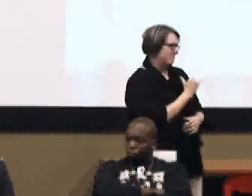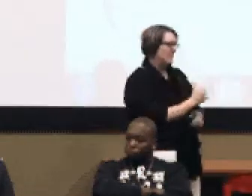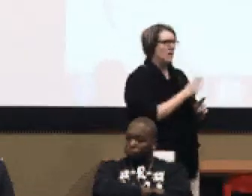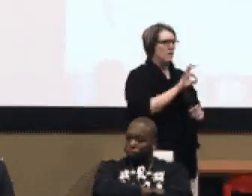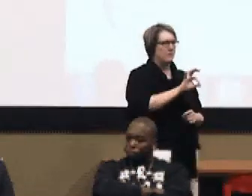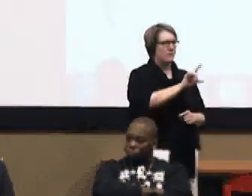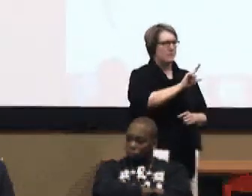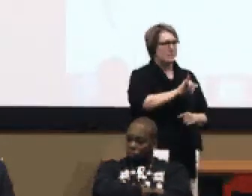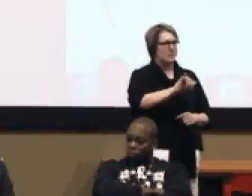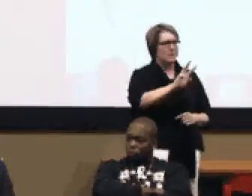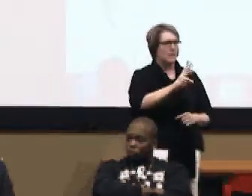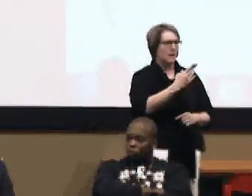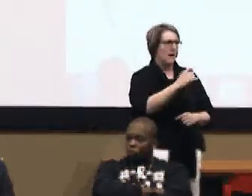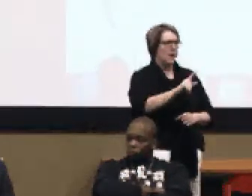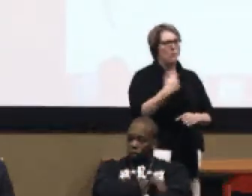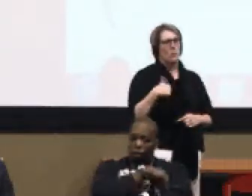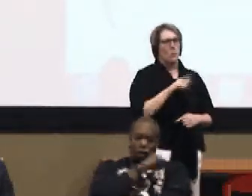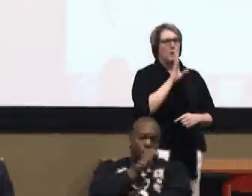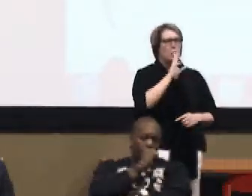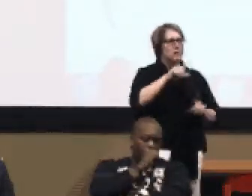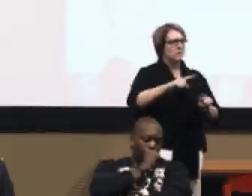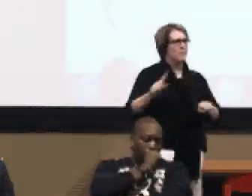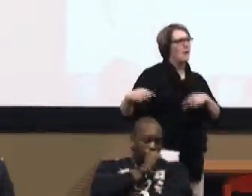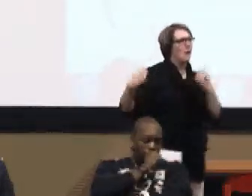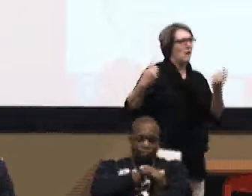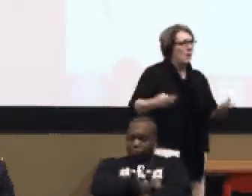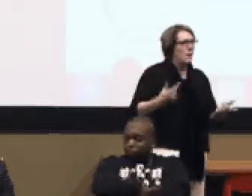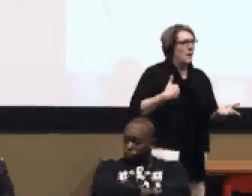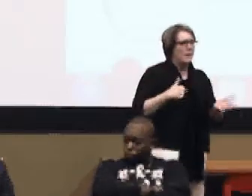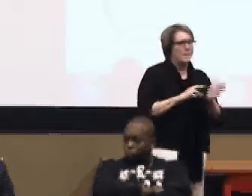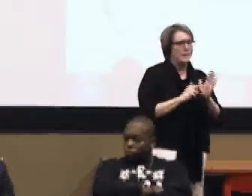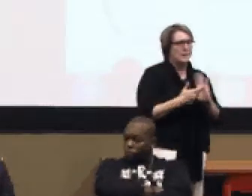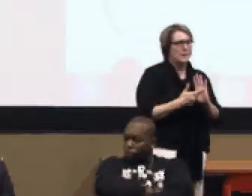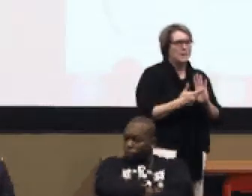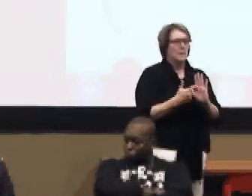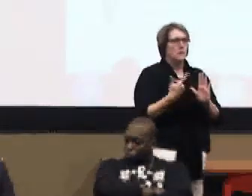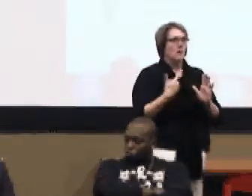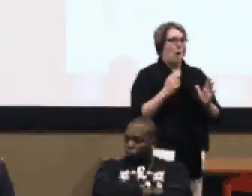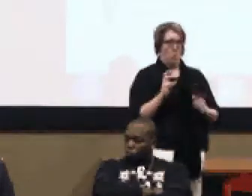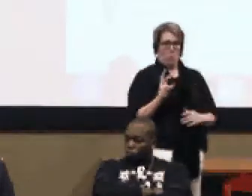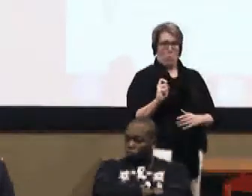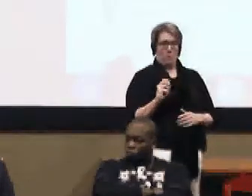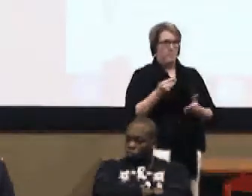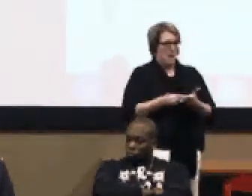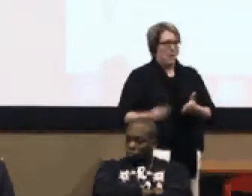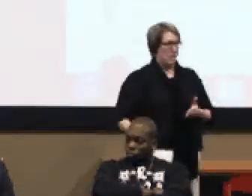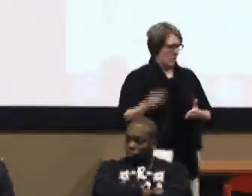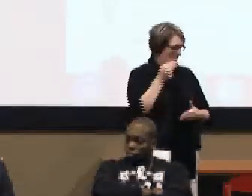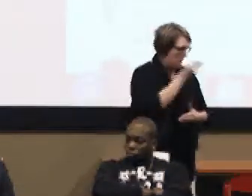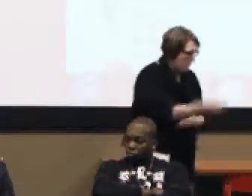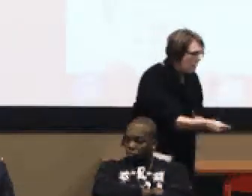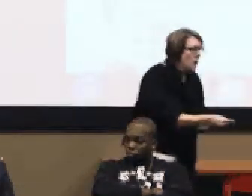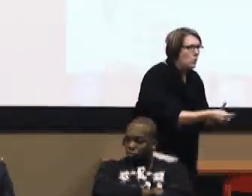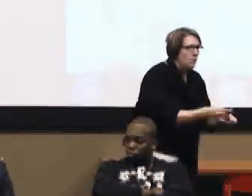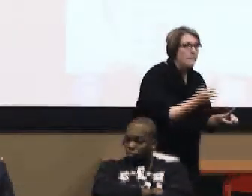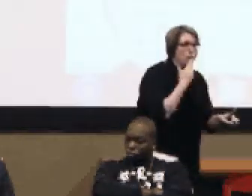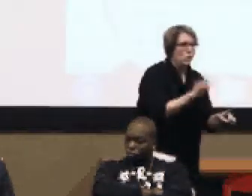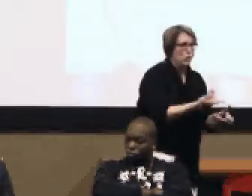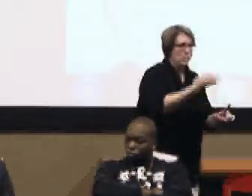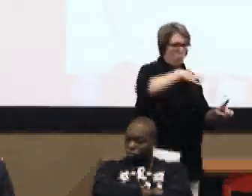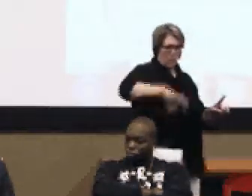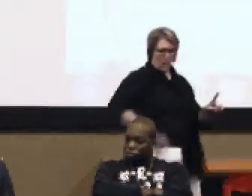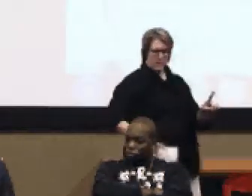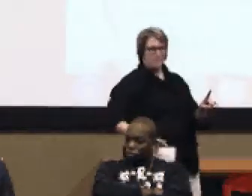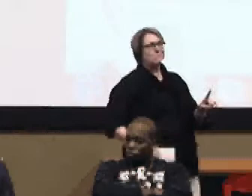flywheel from what we've spoken about. Like we've, put in our own money and we make a healthy profit, and so all of that goes back